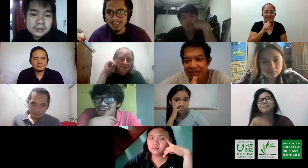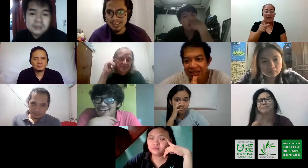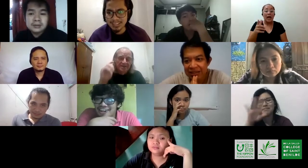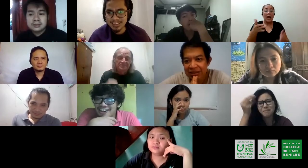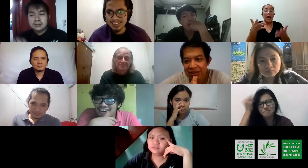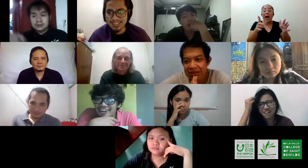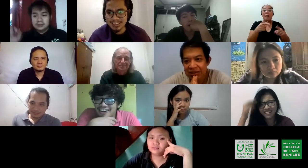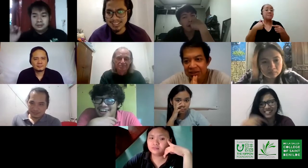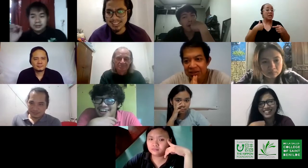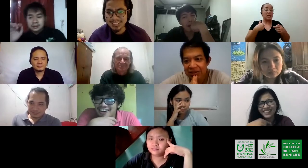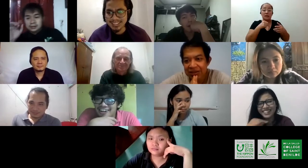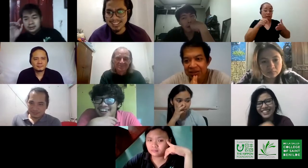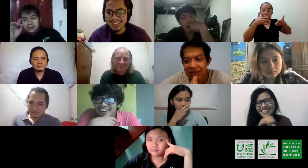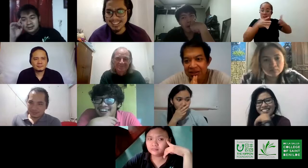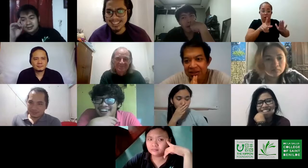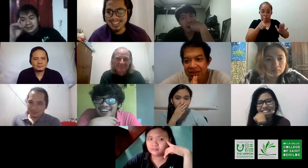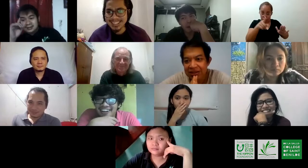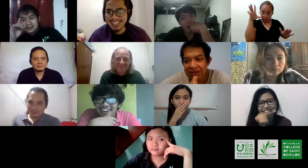miss anything.